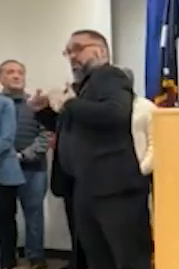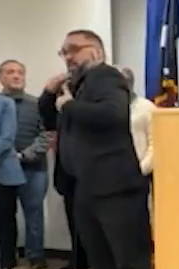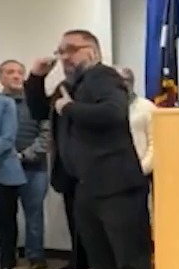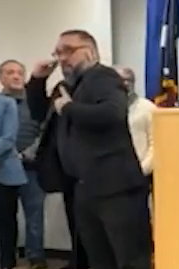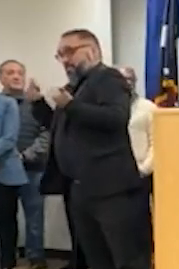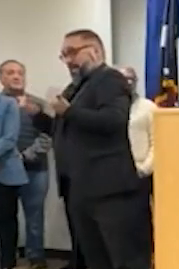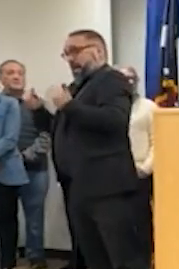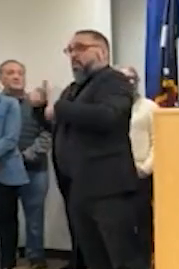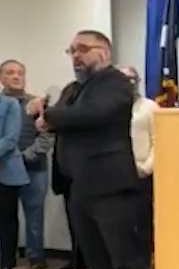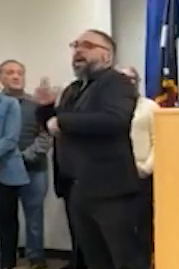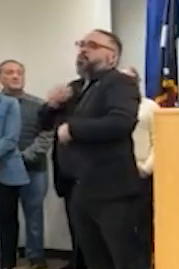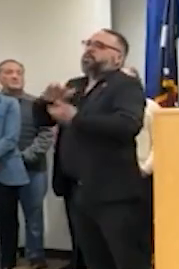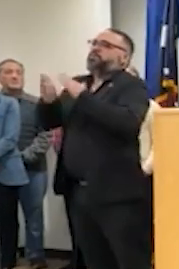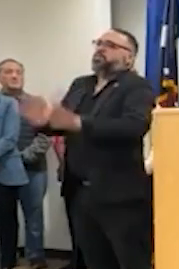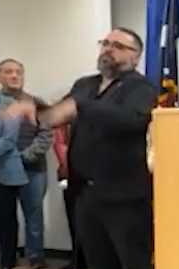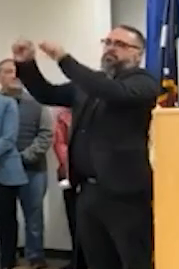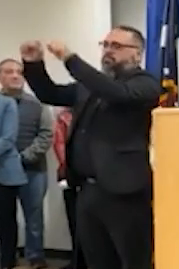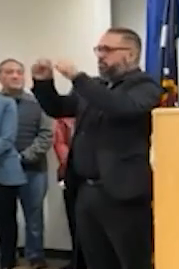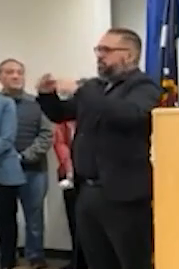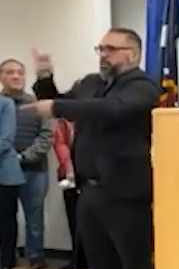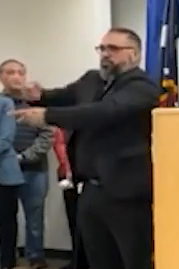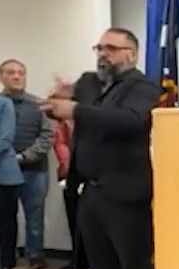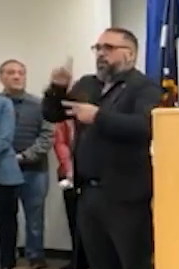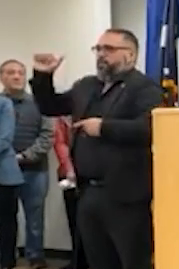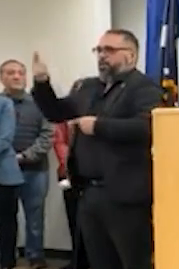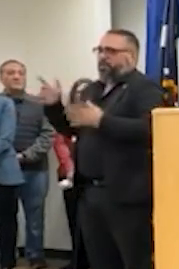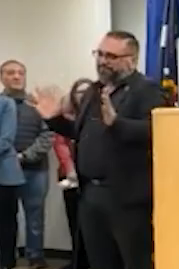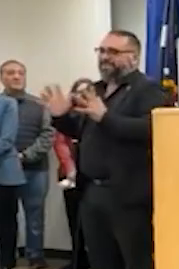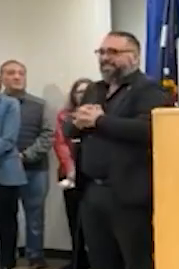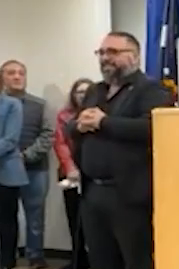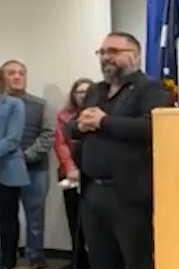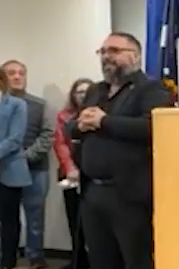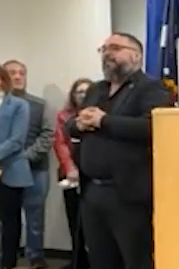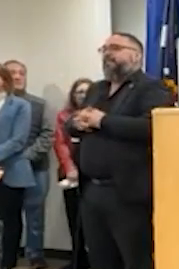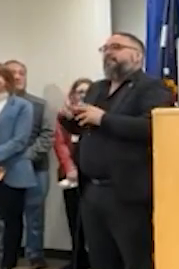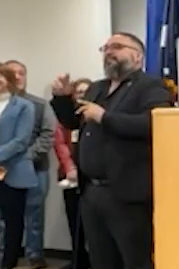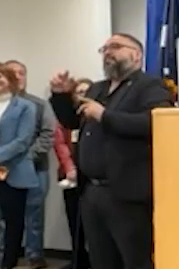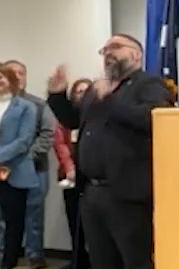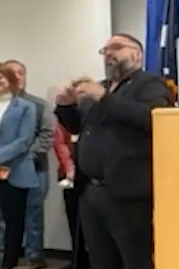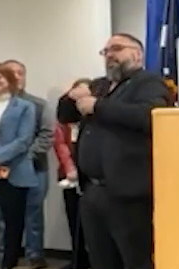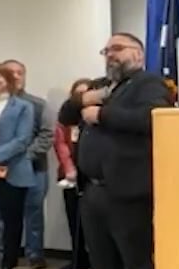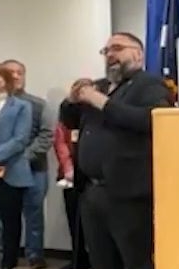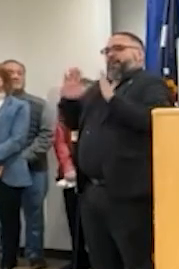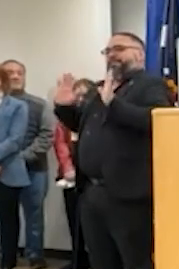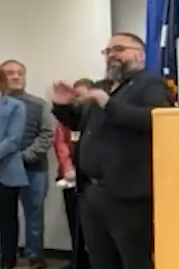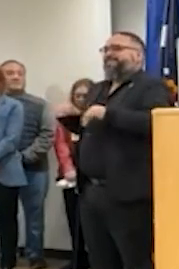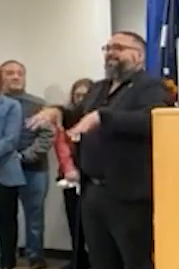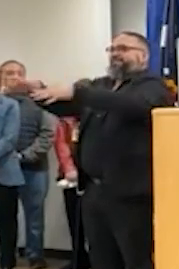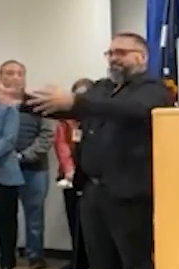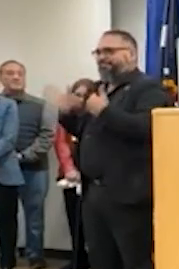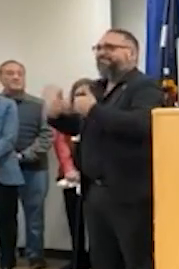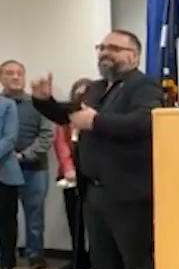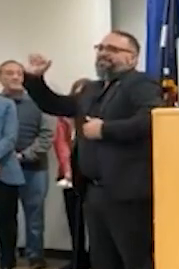our community stepped up and took those folks in, those dogs in. Folks in my house, but it took those dogs in.